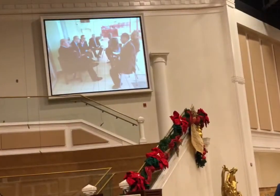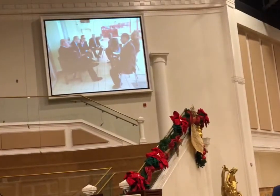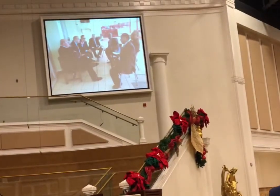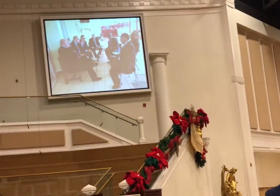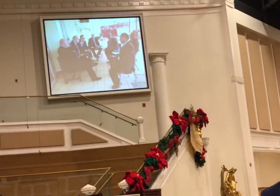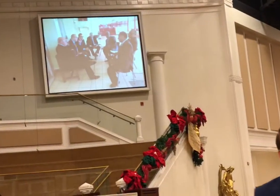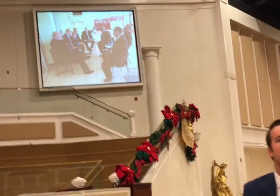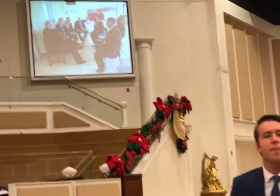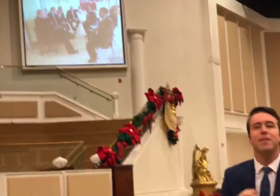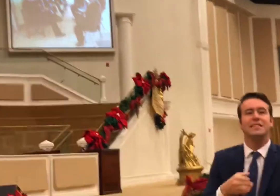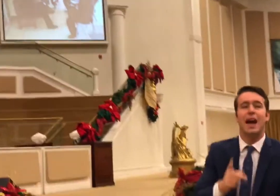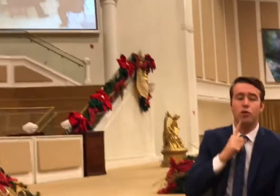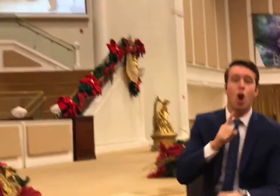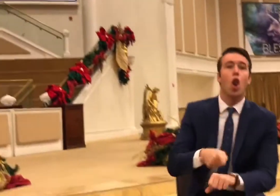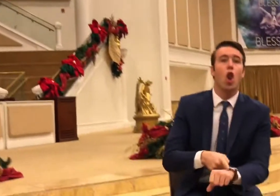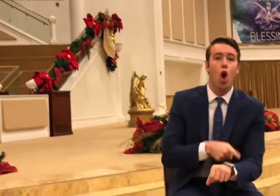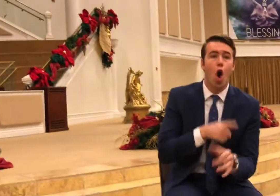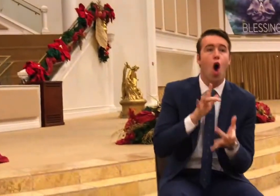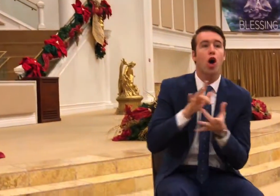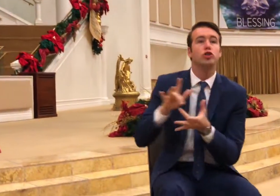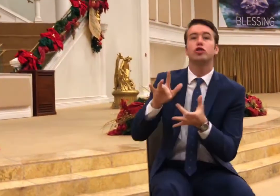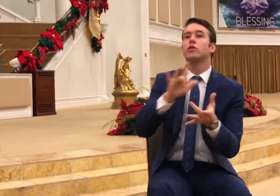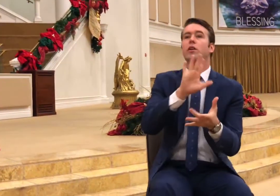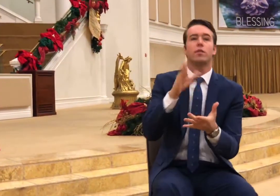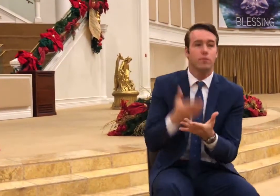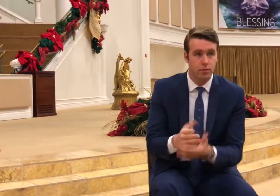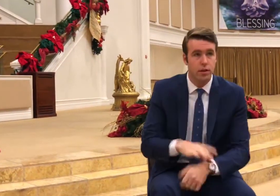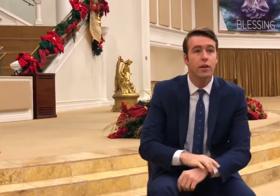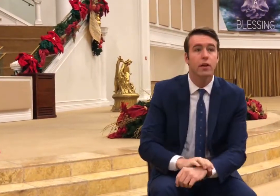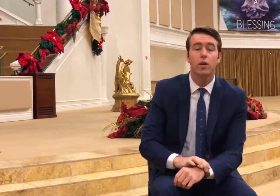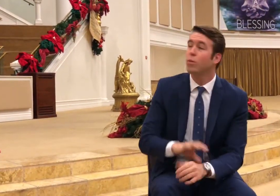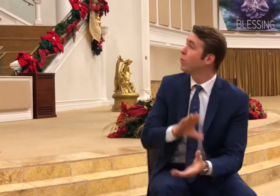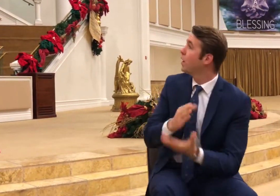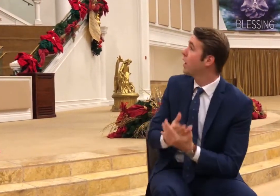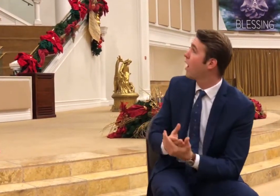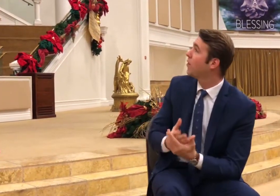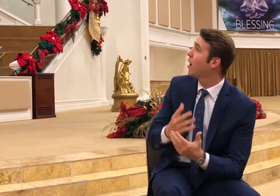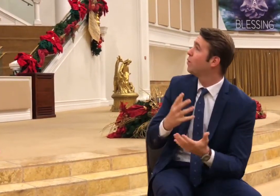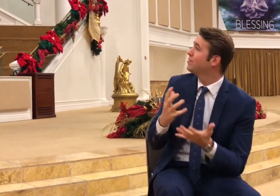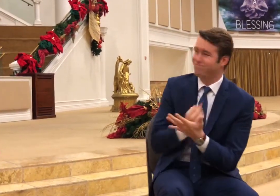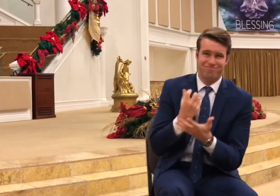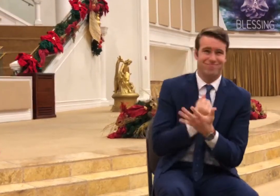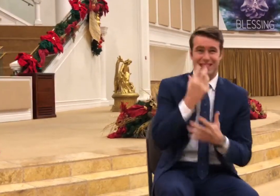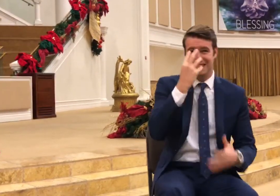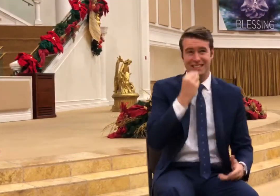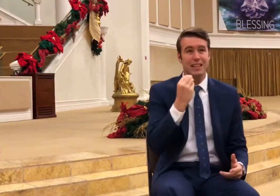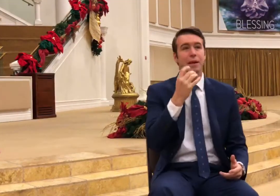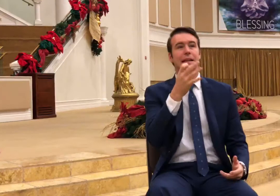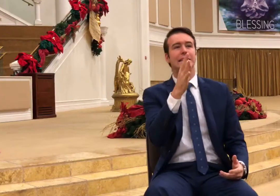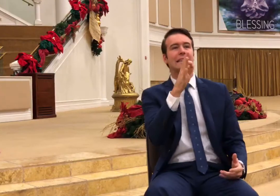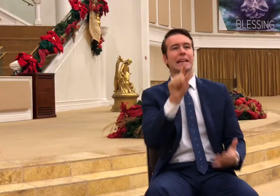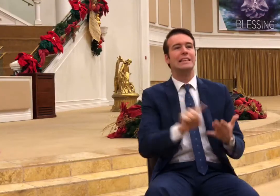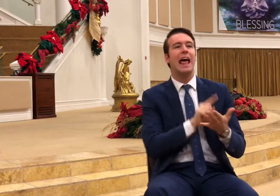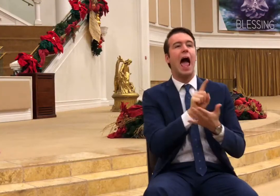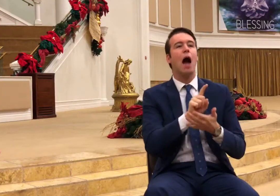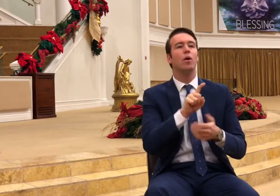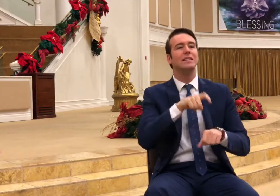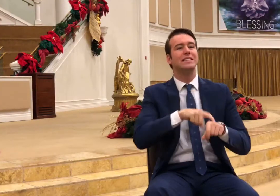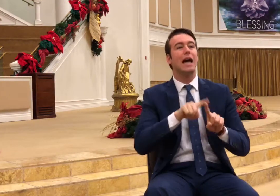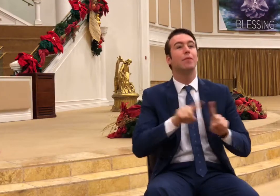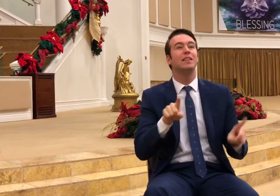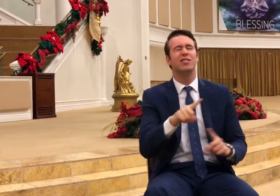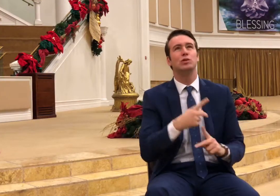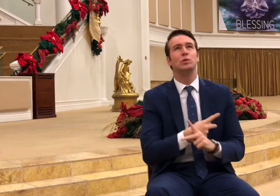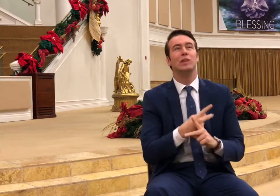the long and tenuous journey to get there. Got as much sleep as we could. It's a 19-hour time difference, so I'll